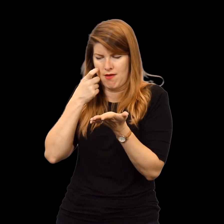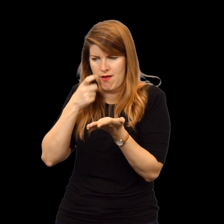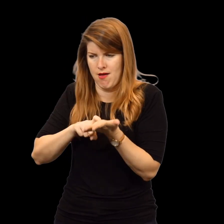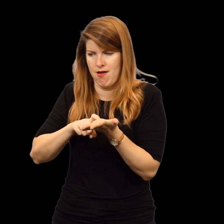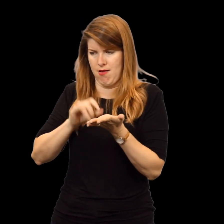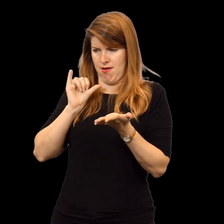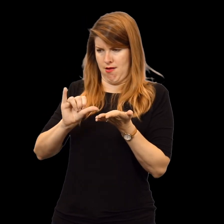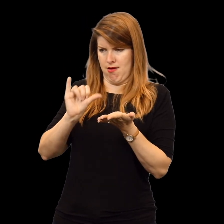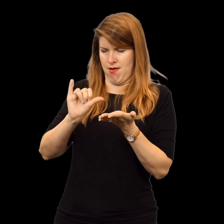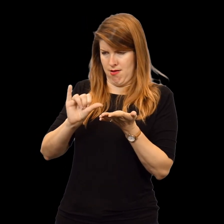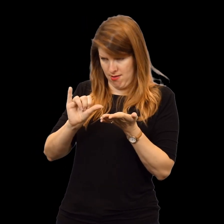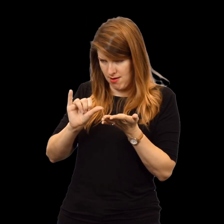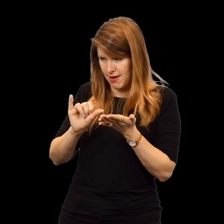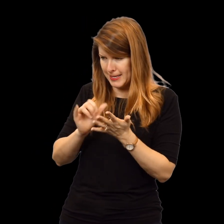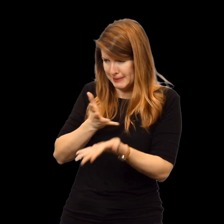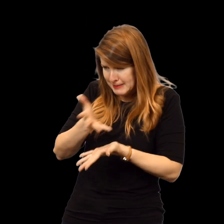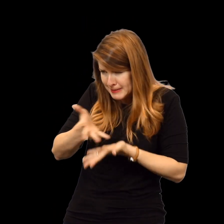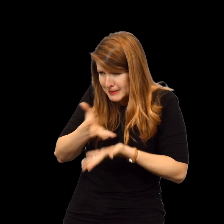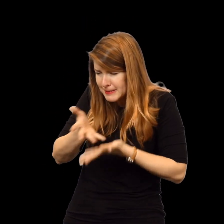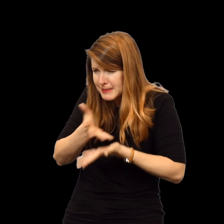quickly, timely